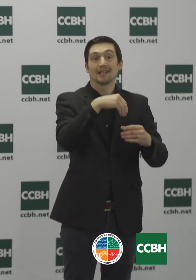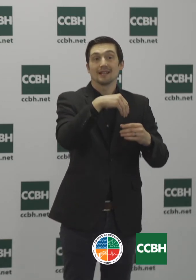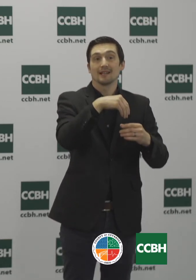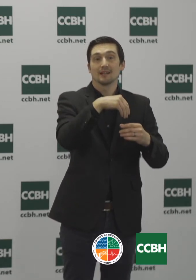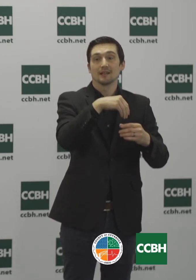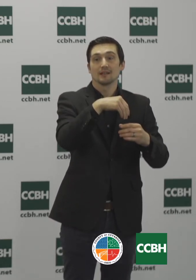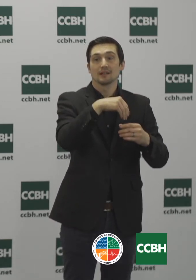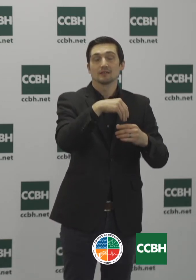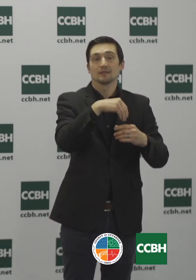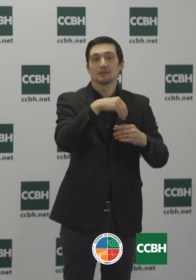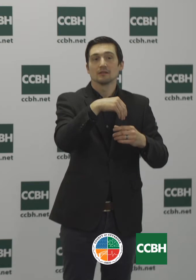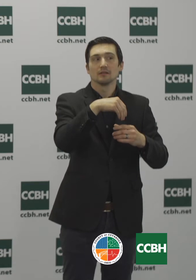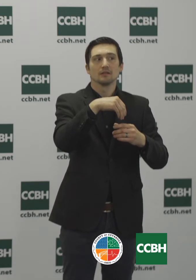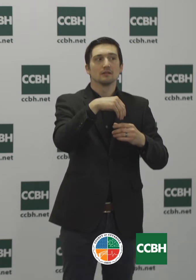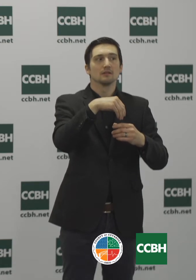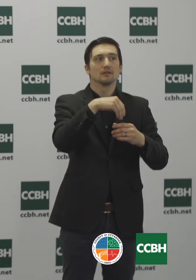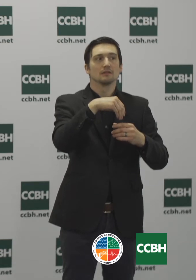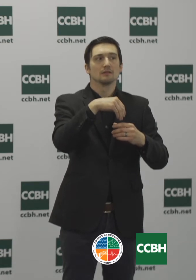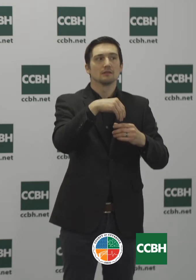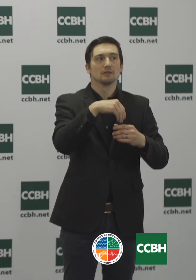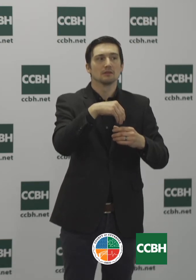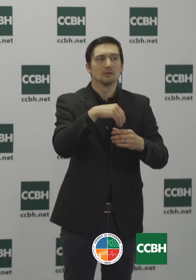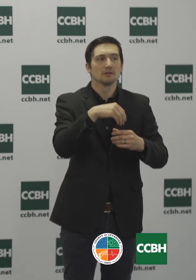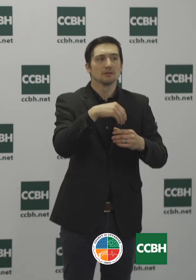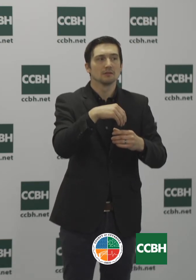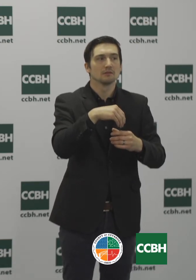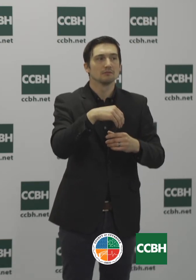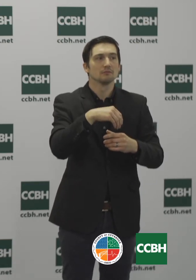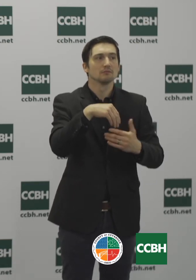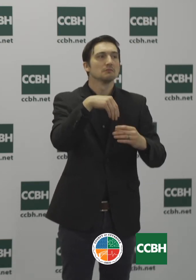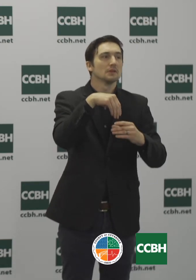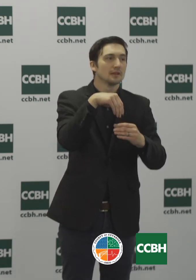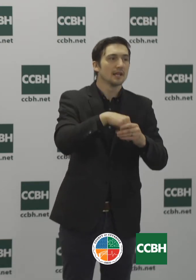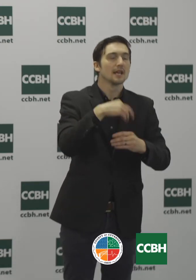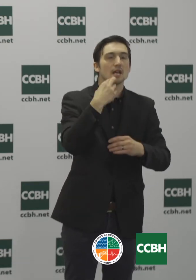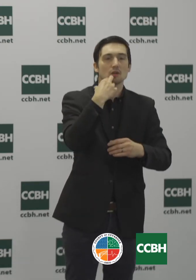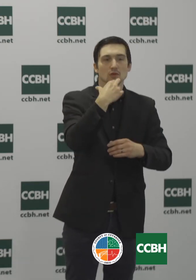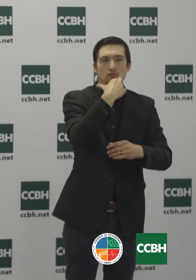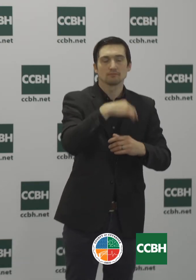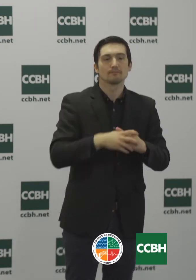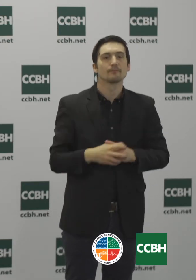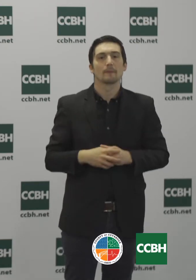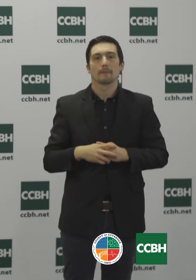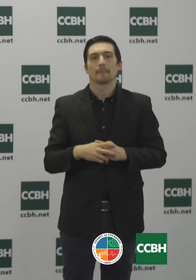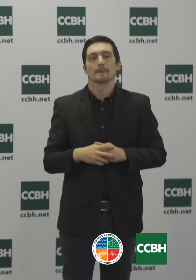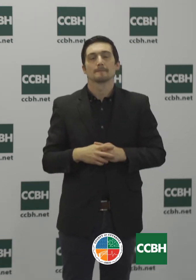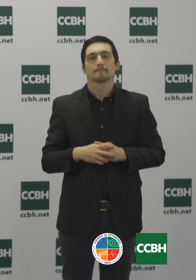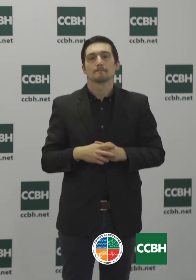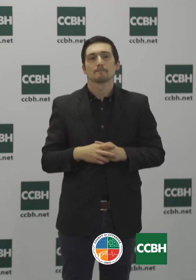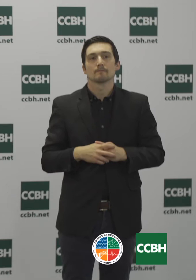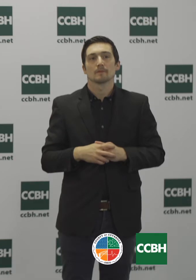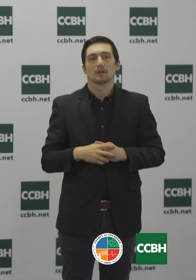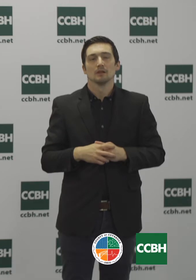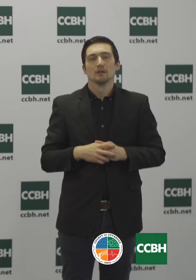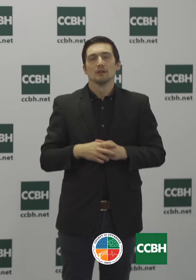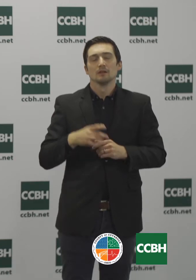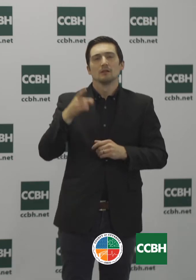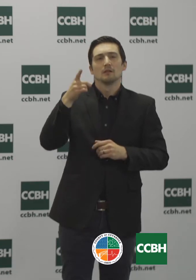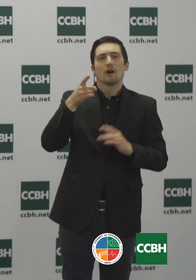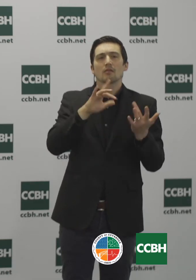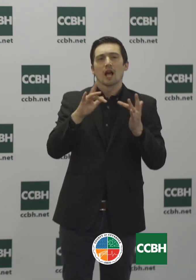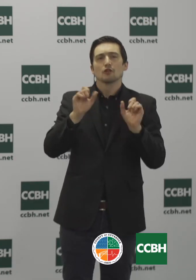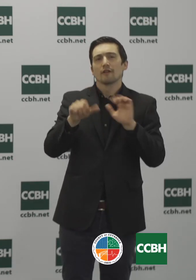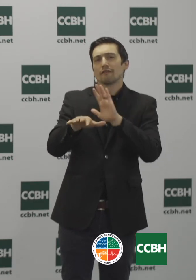can also start. There's guidance available on coronavirus.ohio.org on the stipulations for